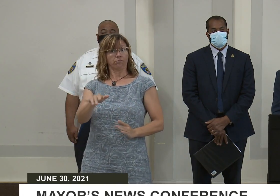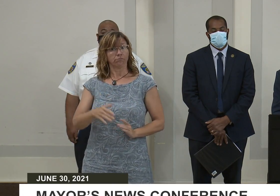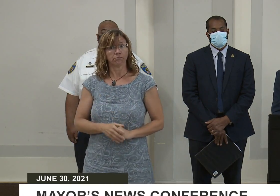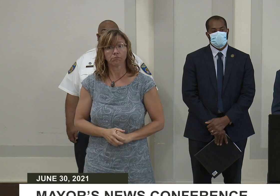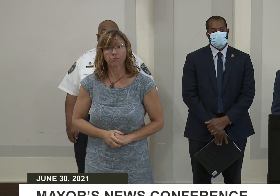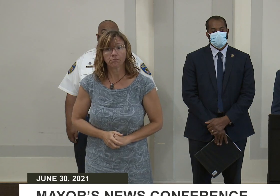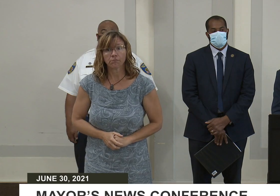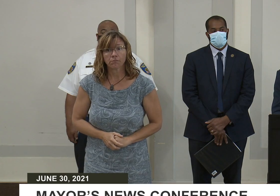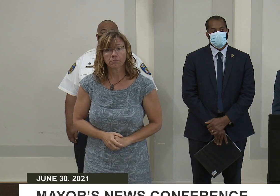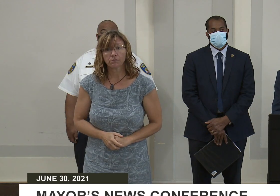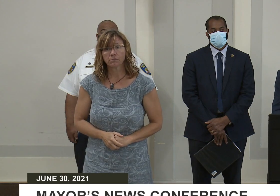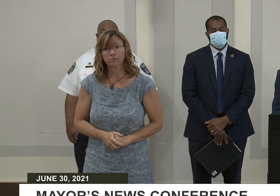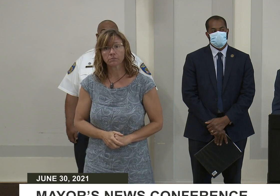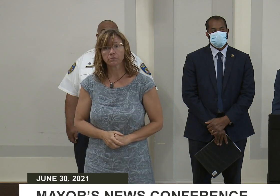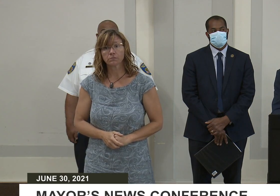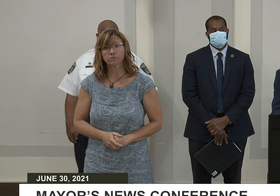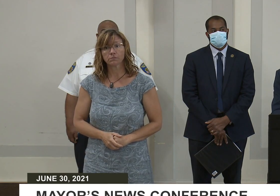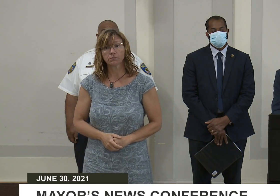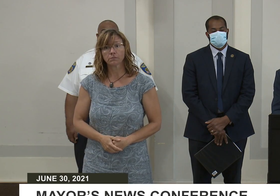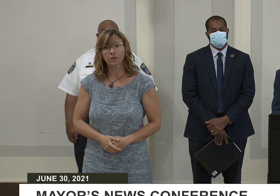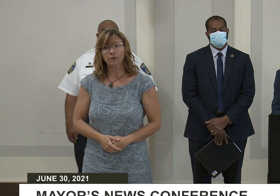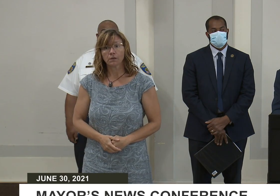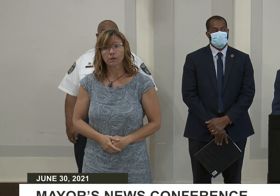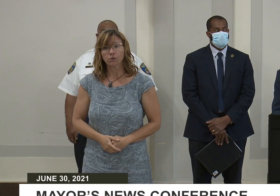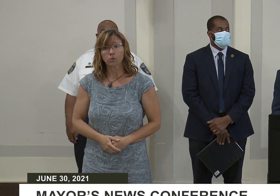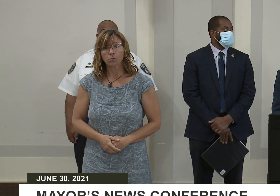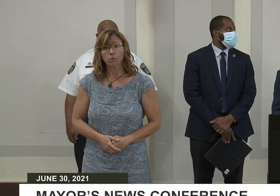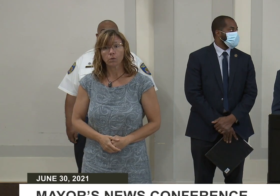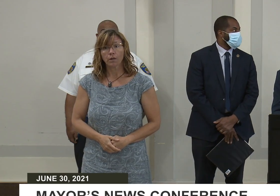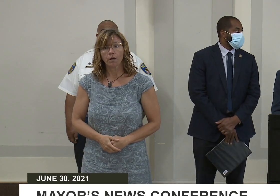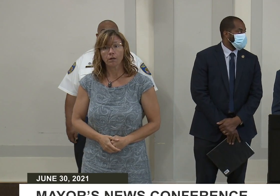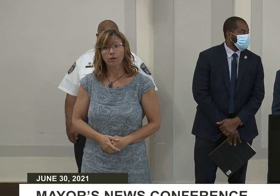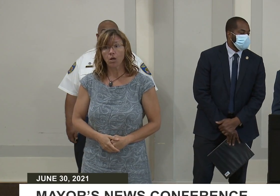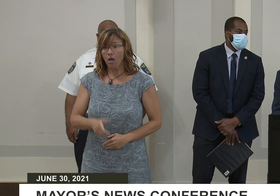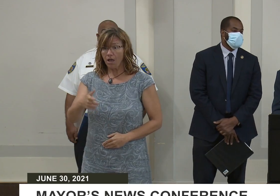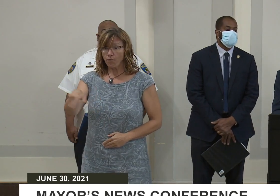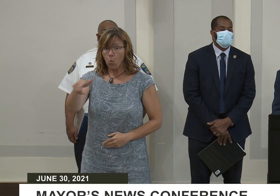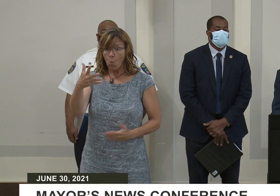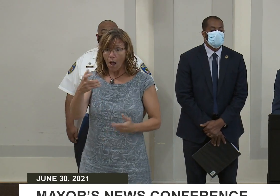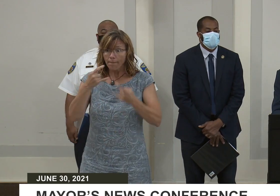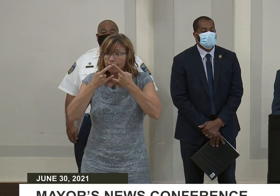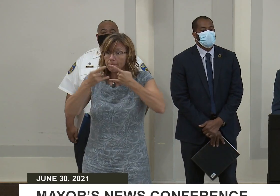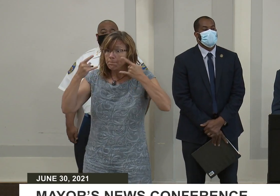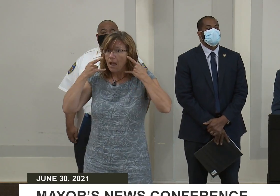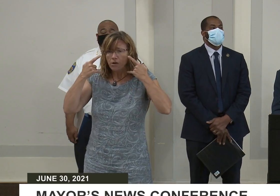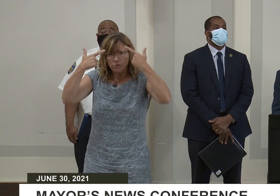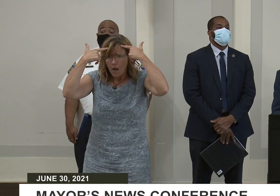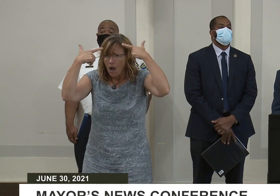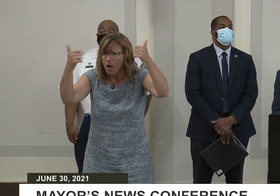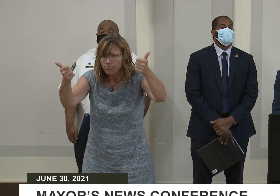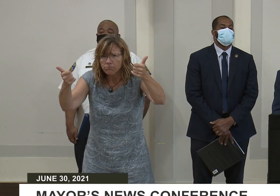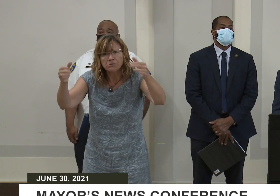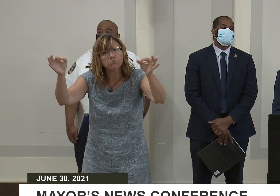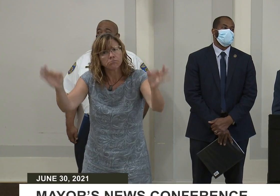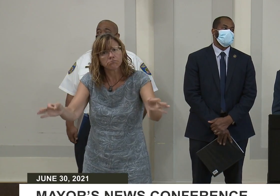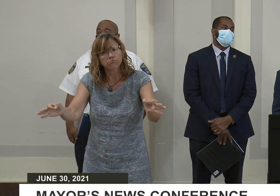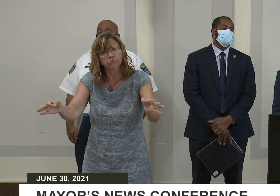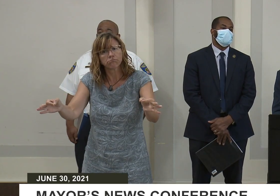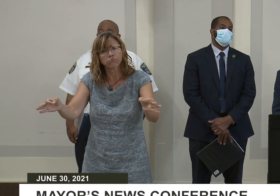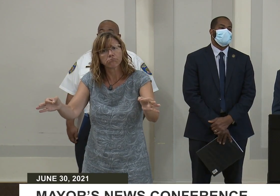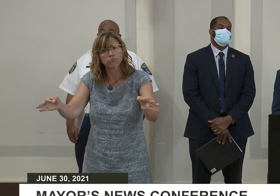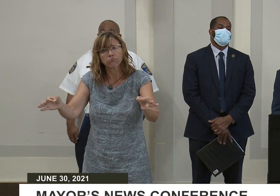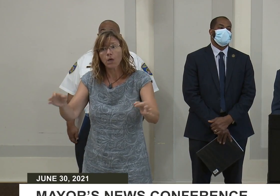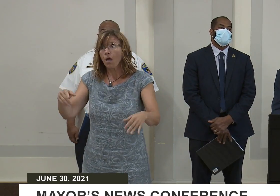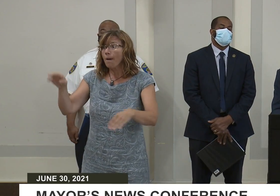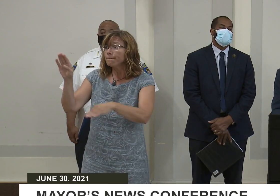a mask in public or private settings, nor does it prevent businesses and other entities from requiring masks of any individual who enters